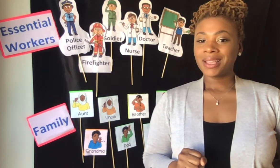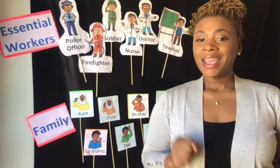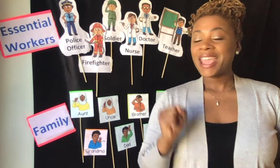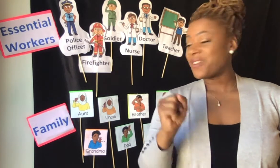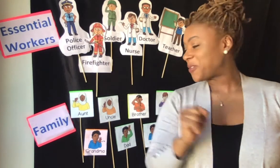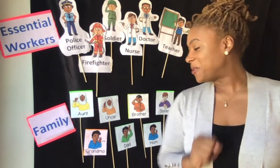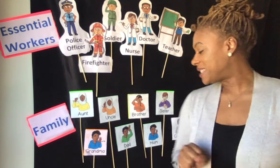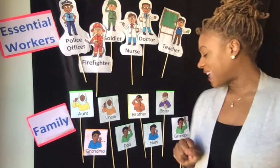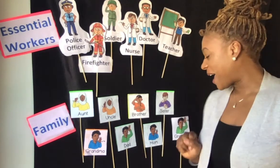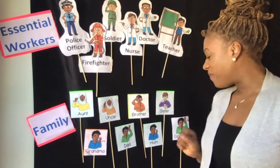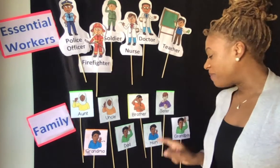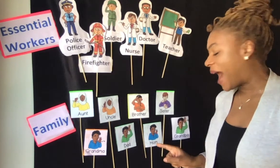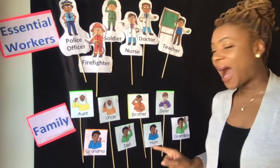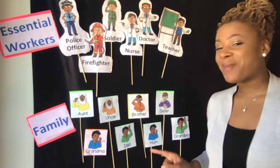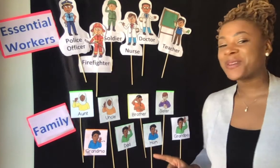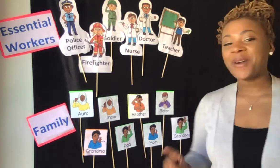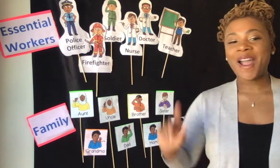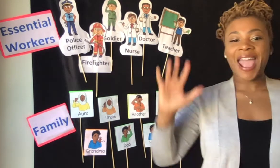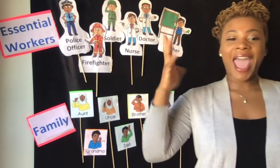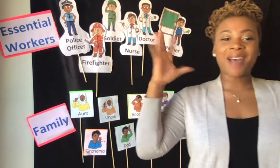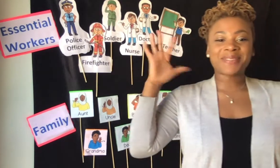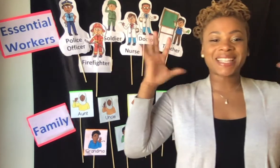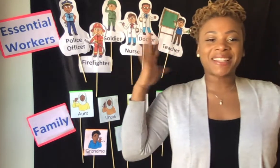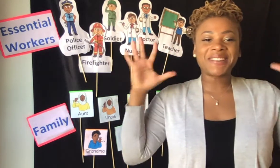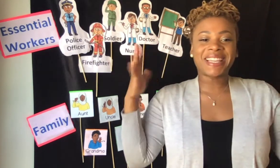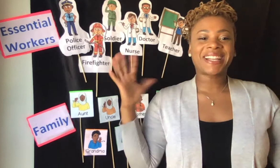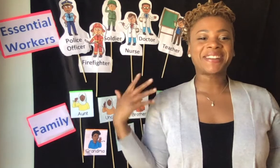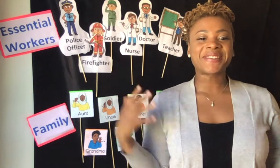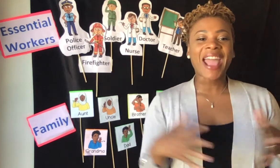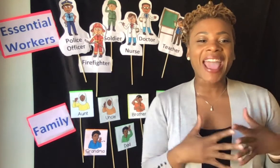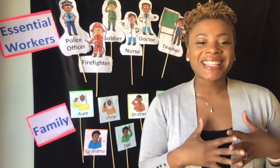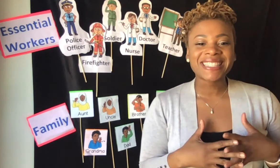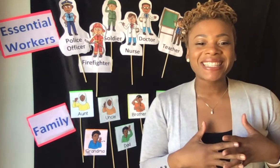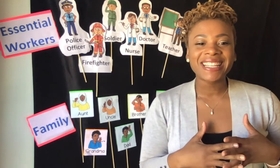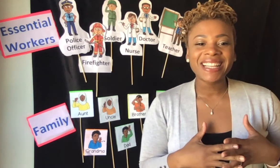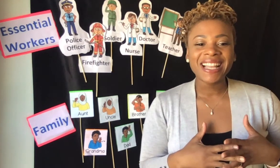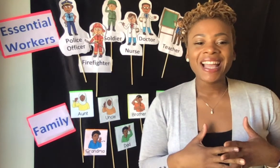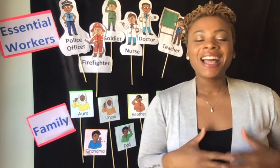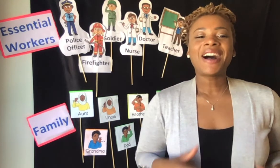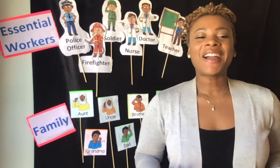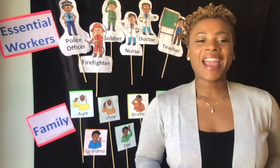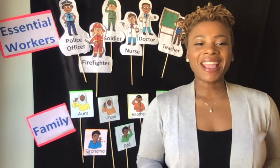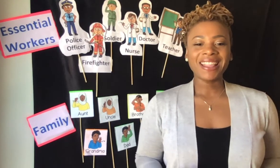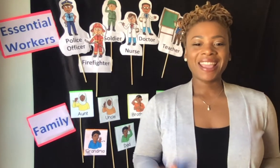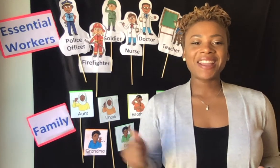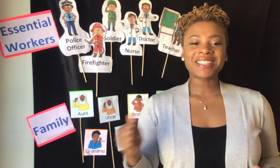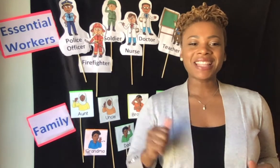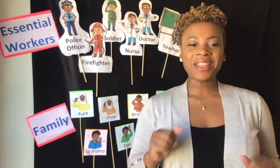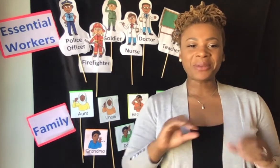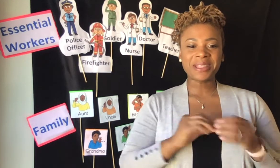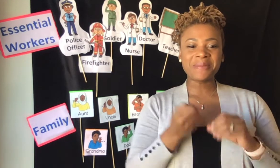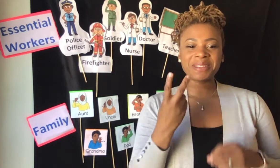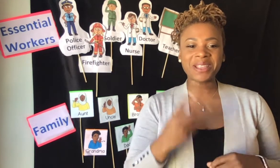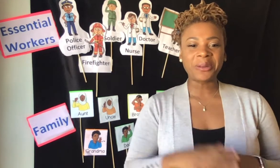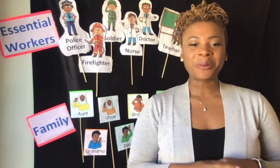If you said mom, you are absolutely correct. All right, here's another one. Number 2.